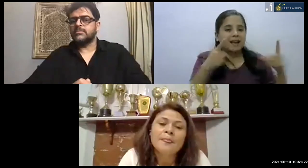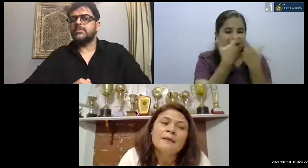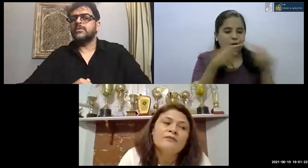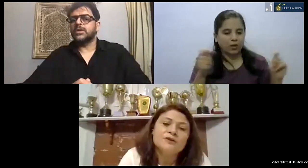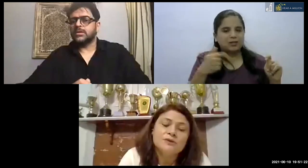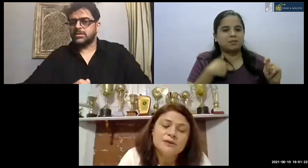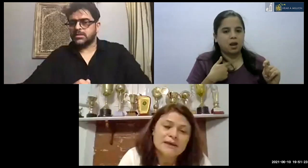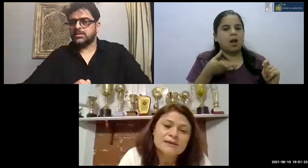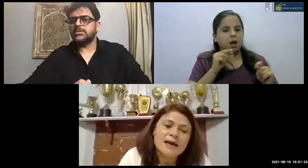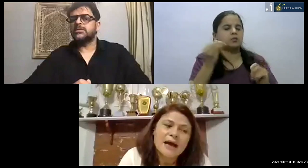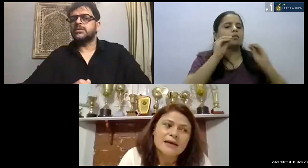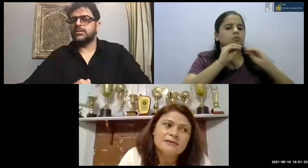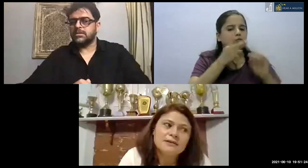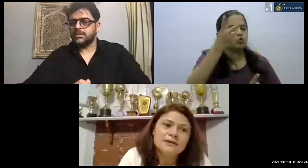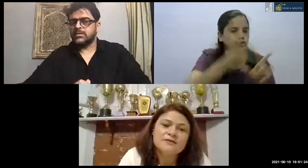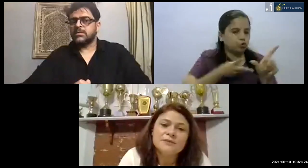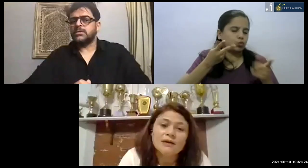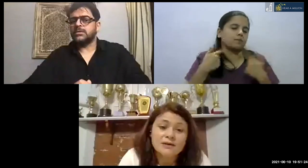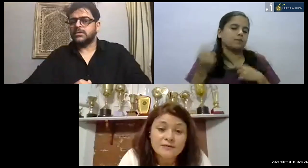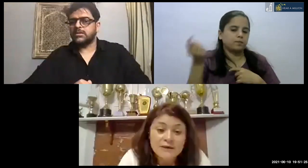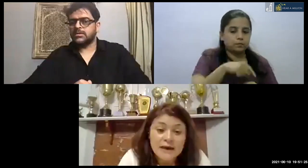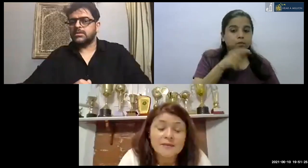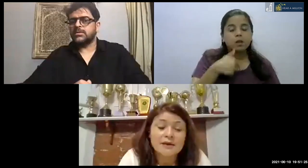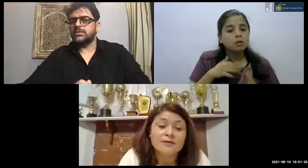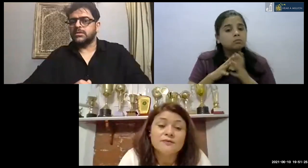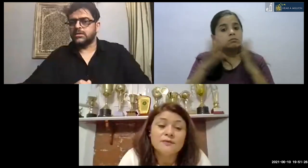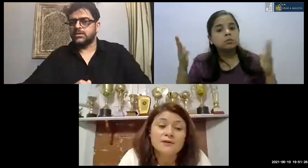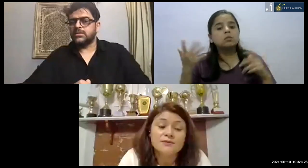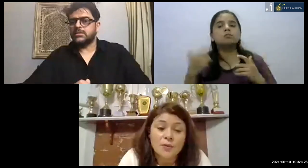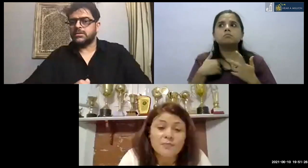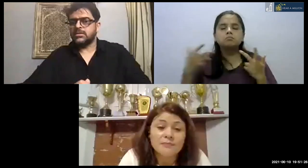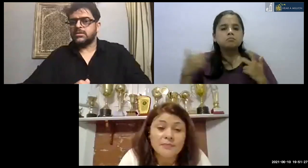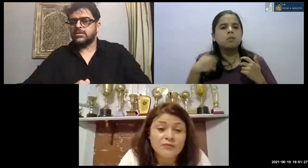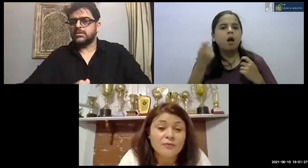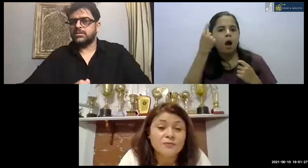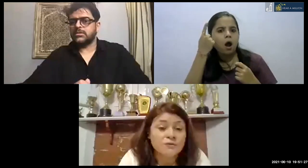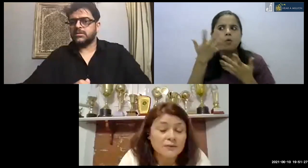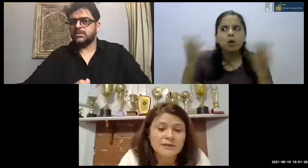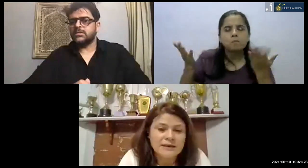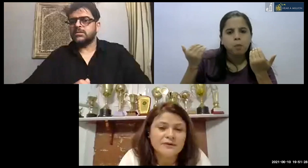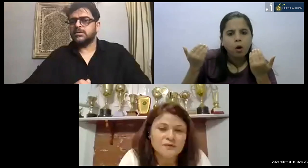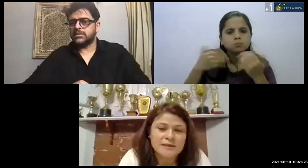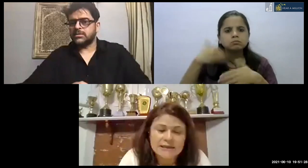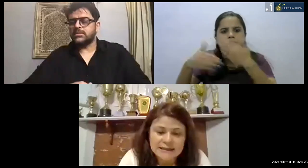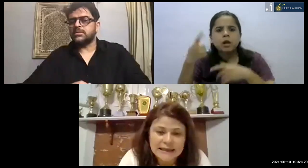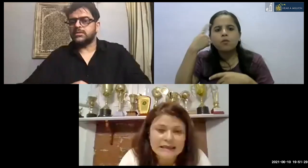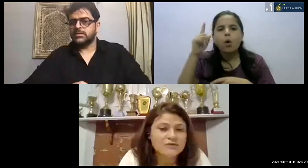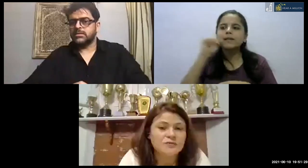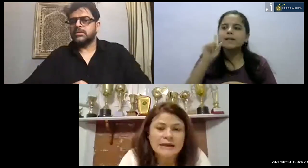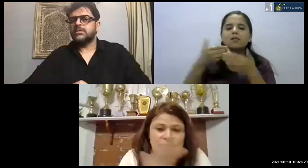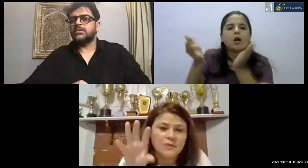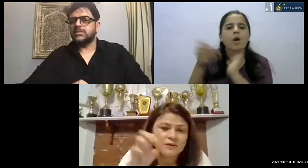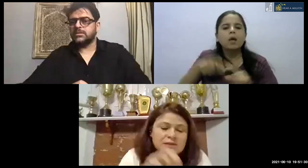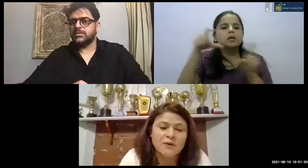again for 2 years, and it gives me a lot of time and a lot of scope and platform to work with deaf community in Delhi.